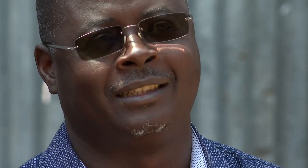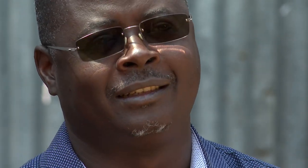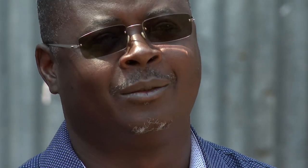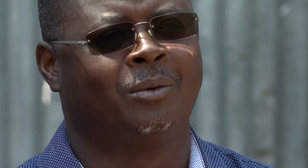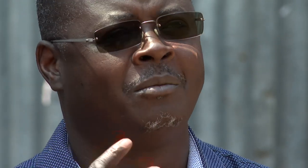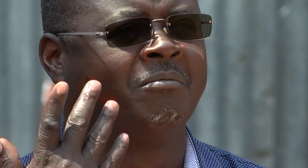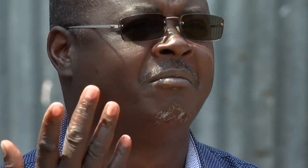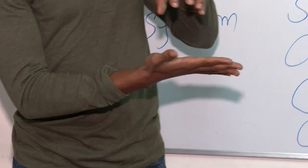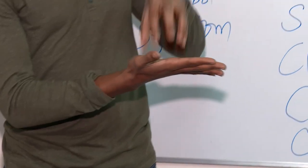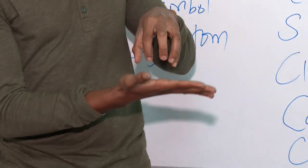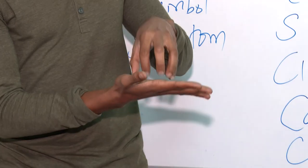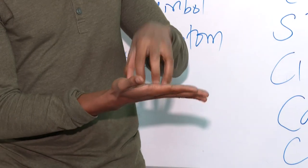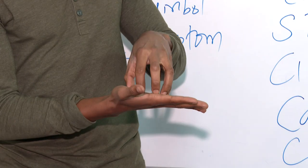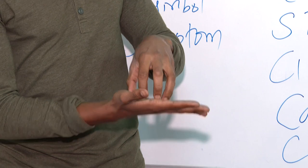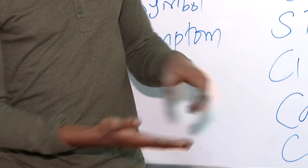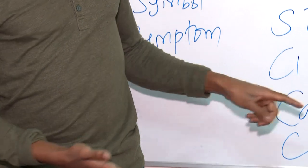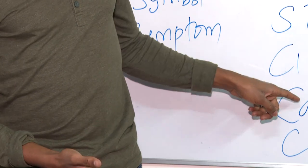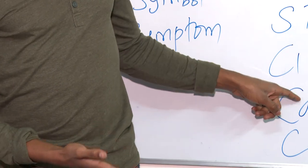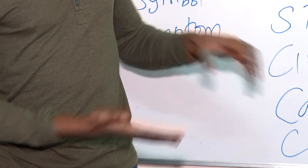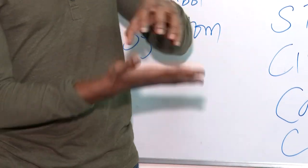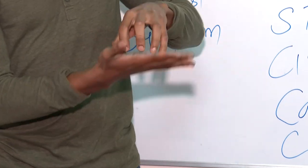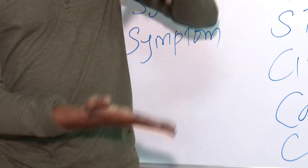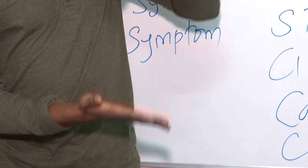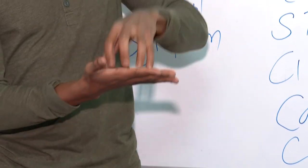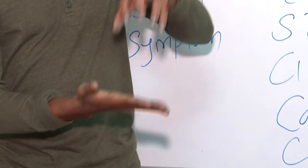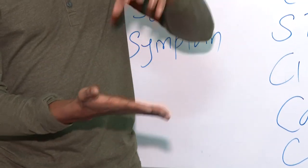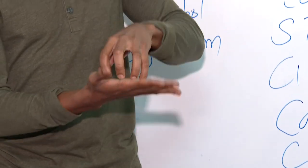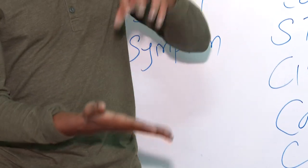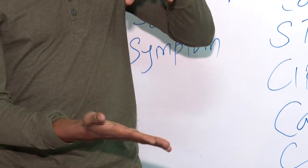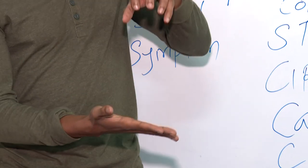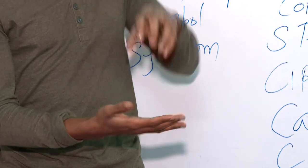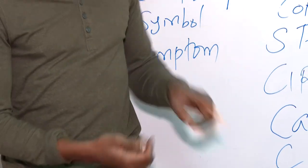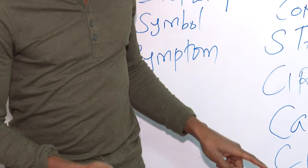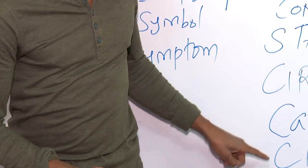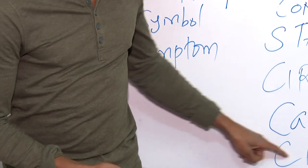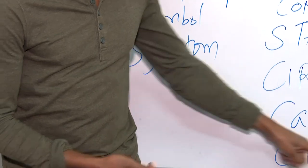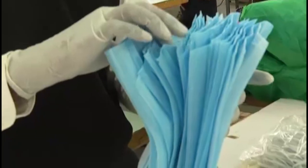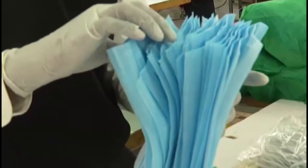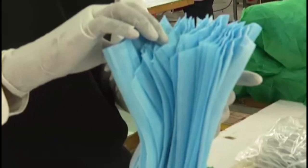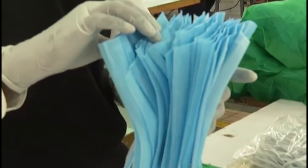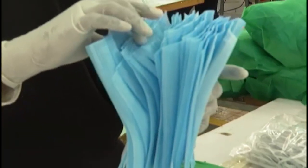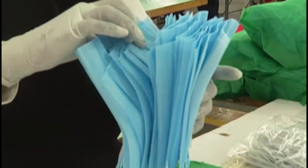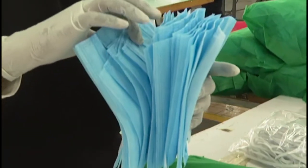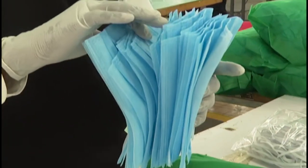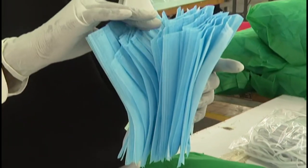ingredients used in sign language that the deaf depend on for effective communication, but one which is often